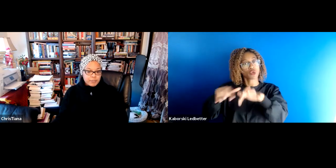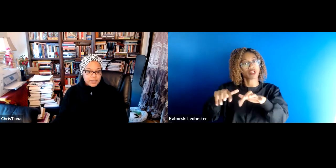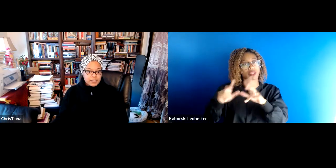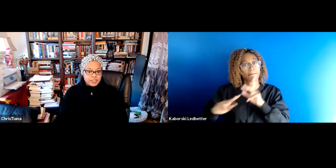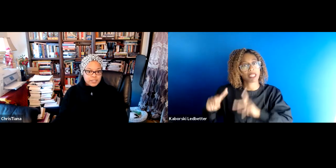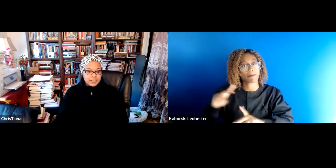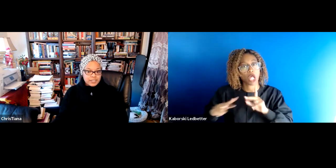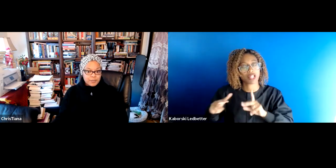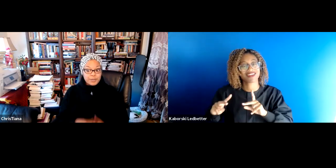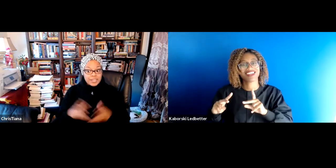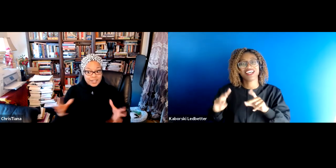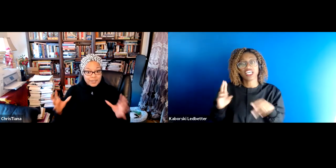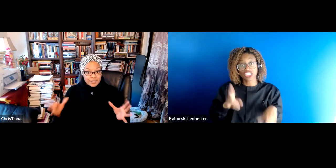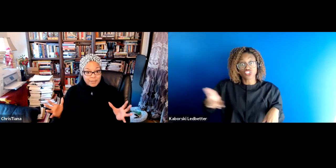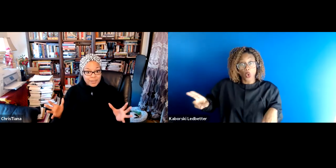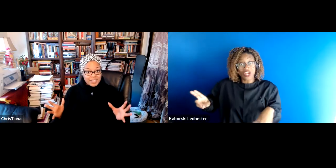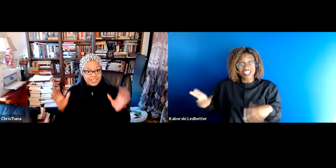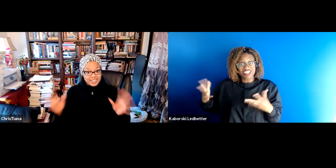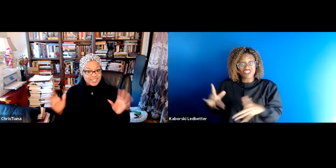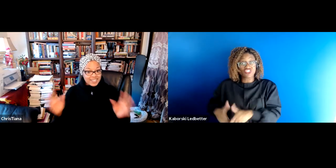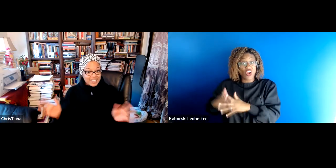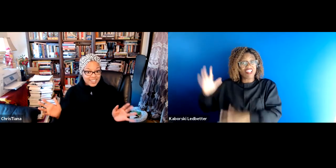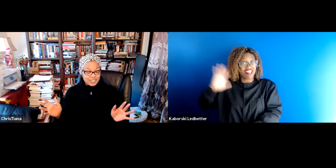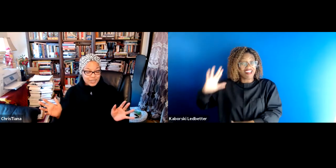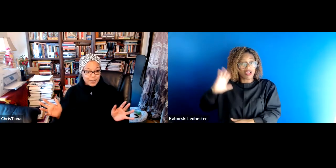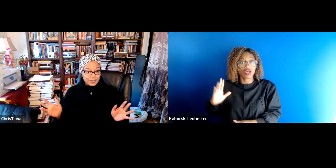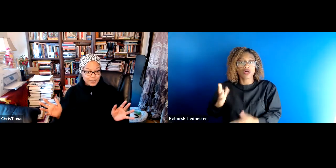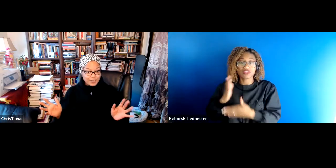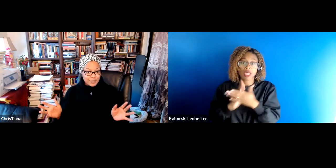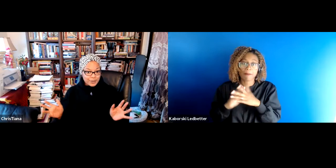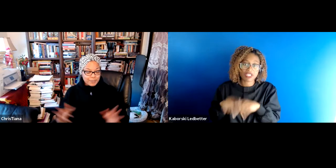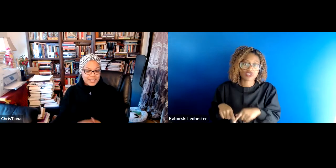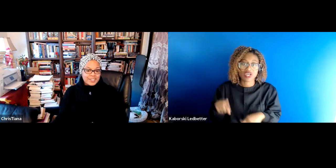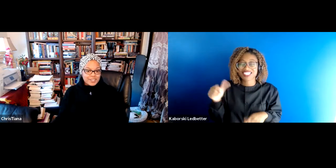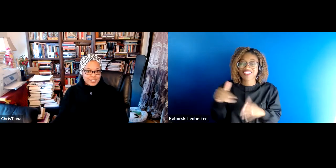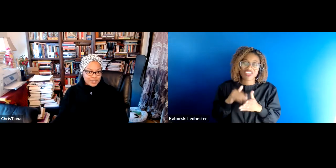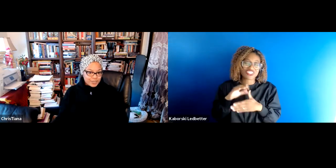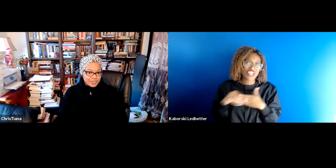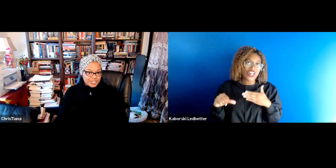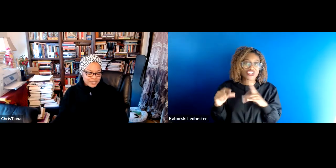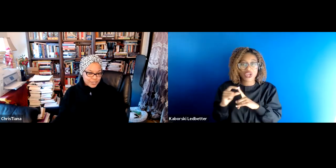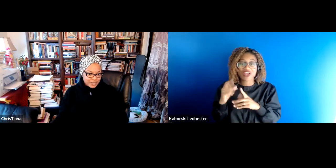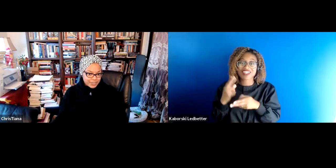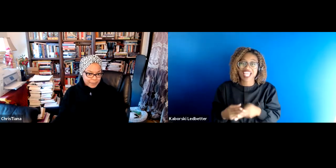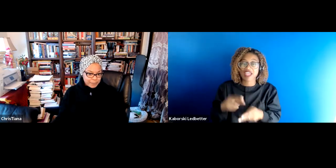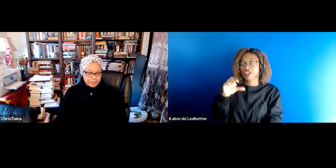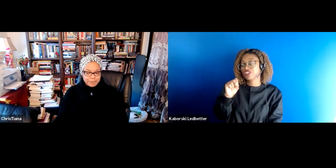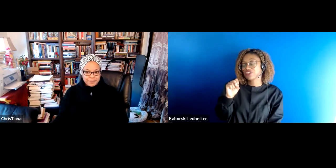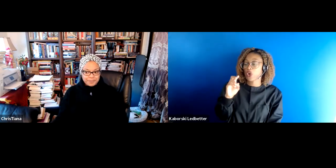them is based on a really, really big $10,000 term called social